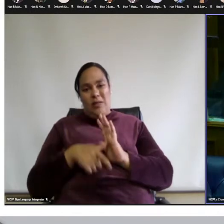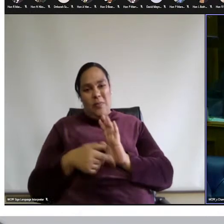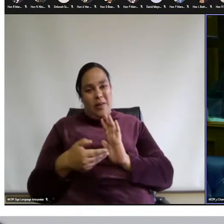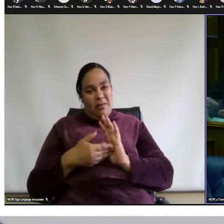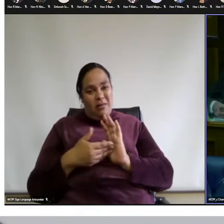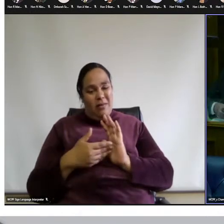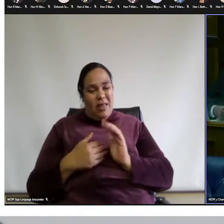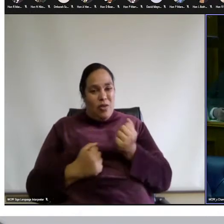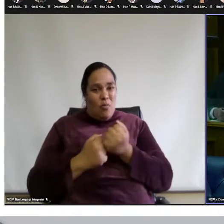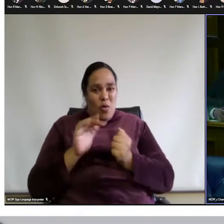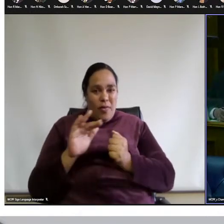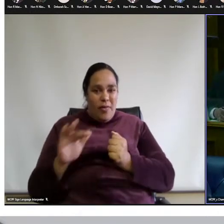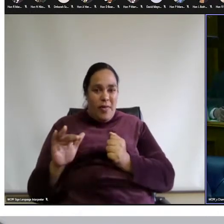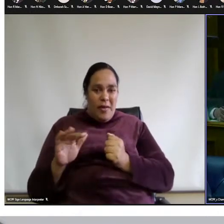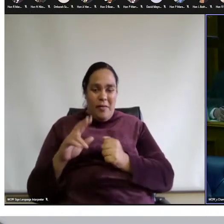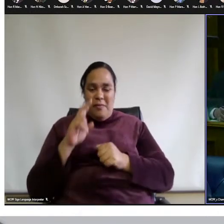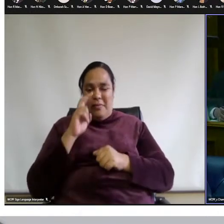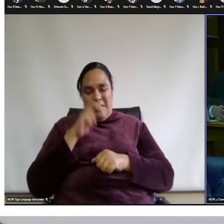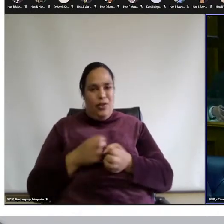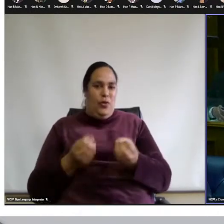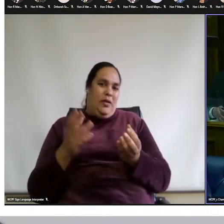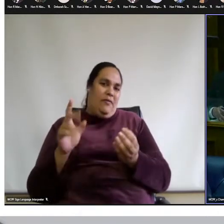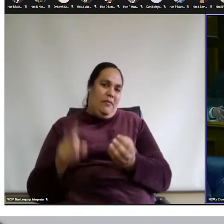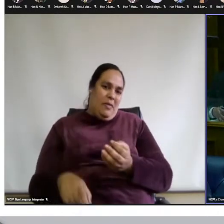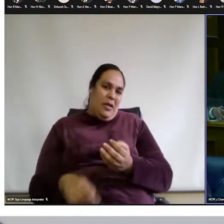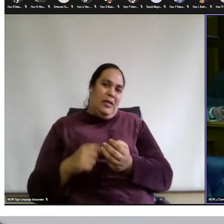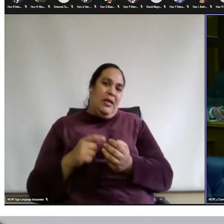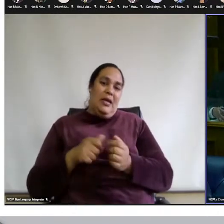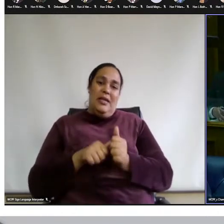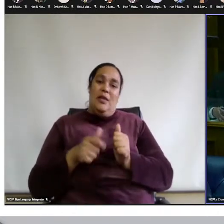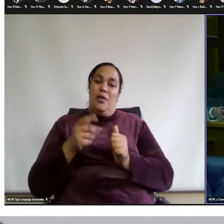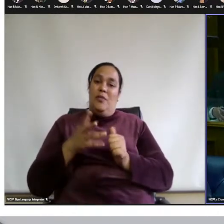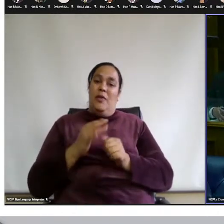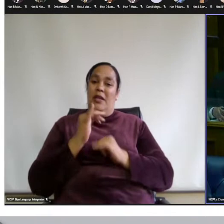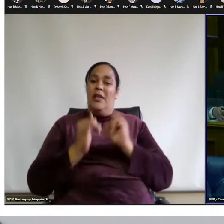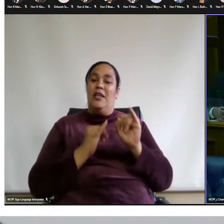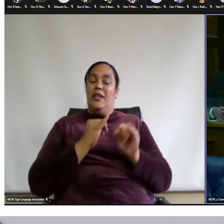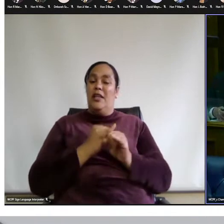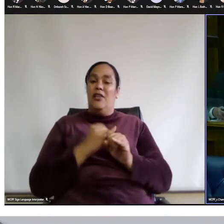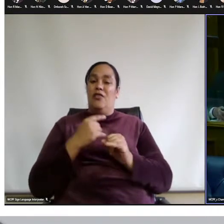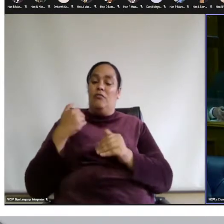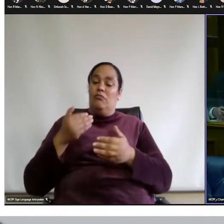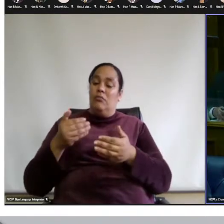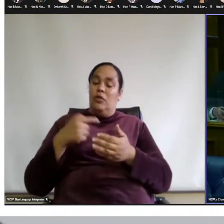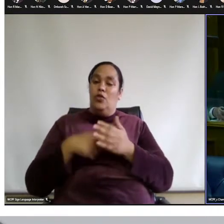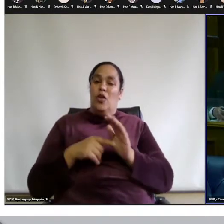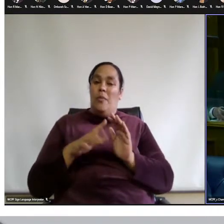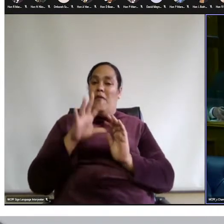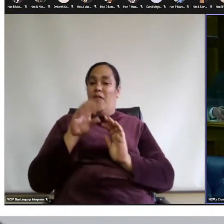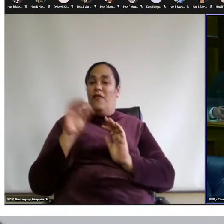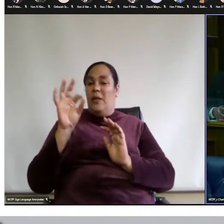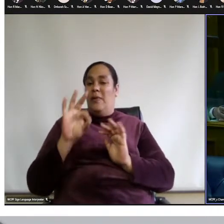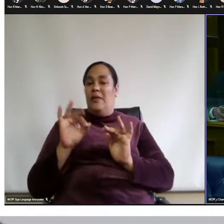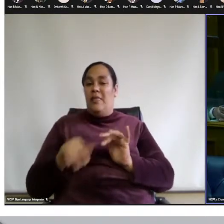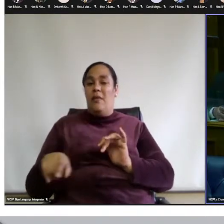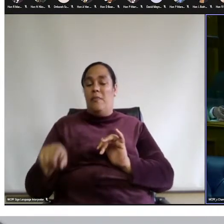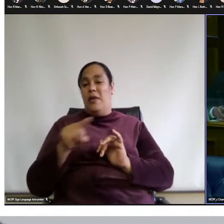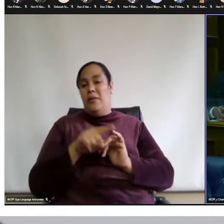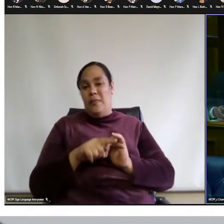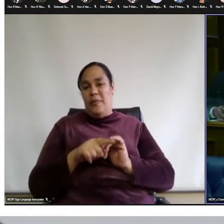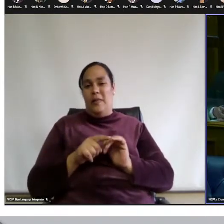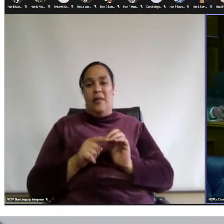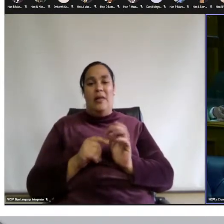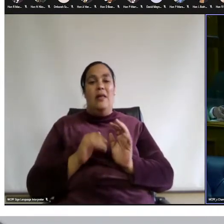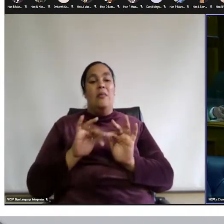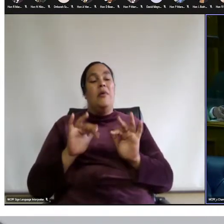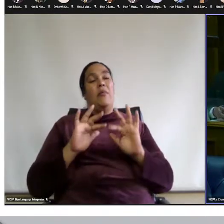support needs to be given to them. Deputy Speaker, international trends suggest that between 15% of a population, any part of the